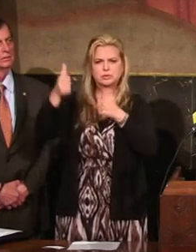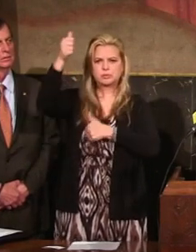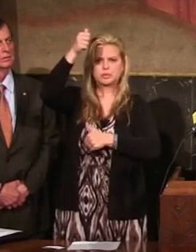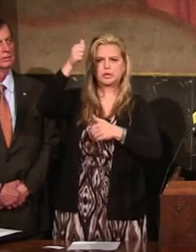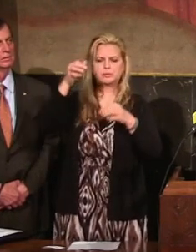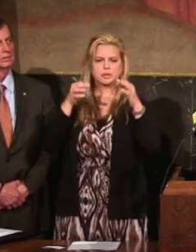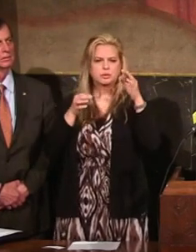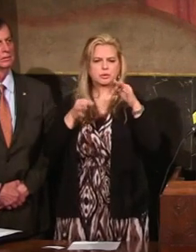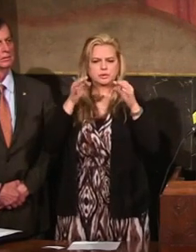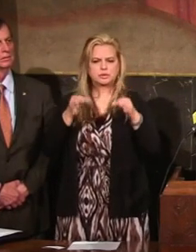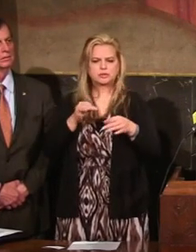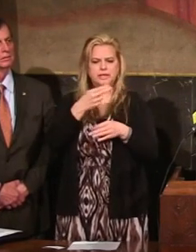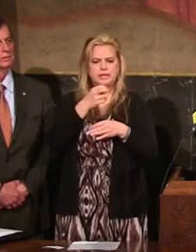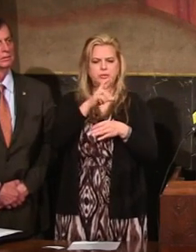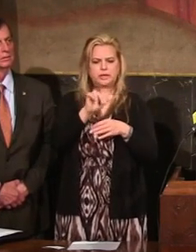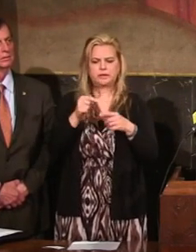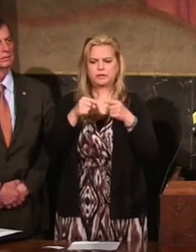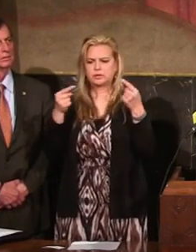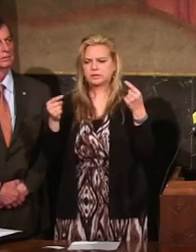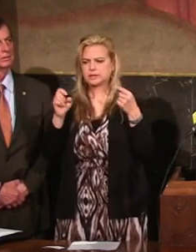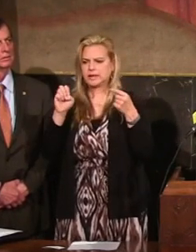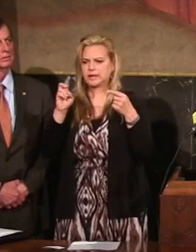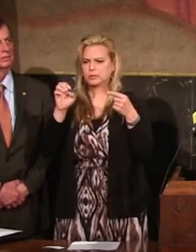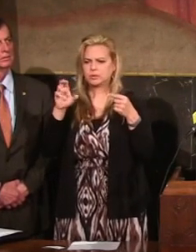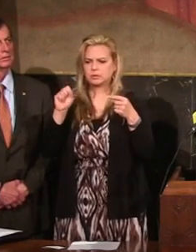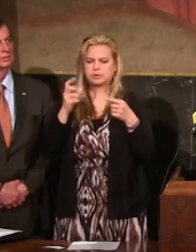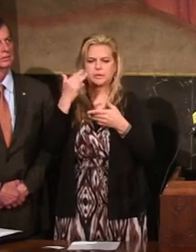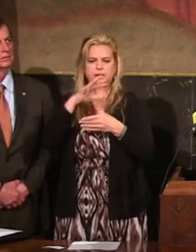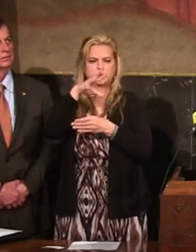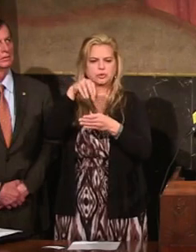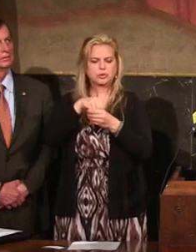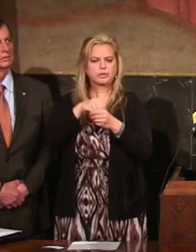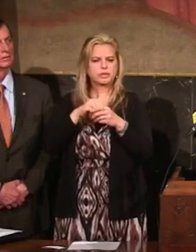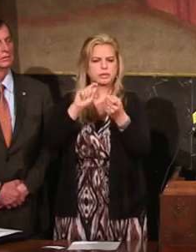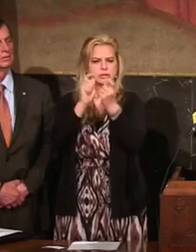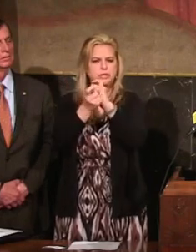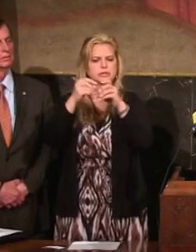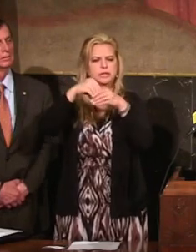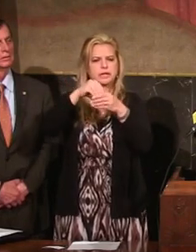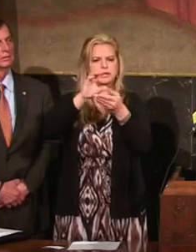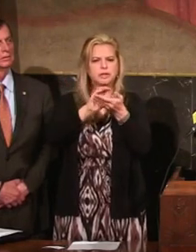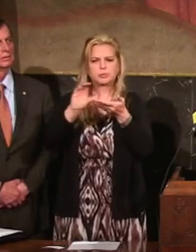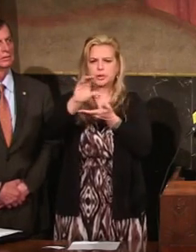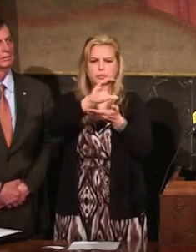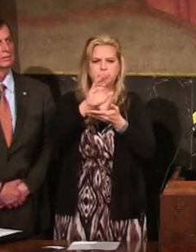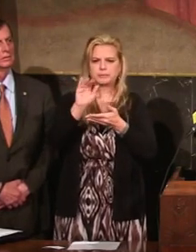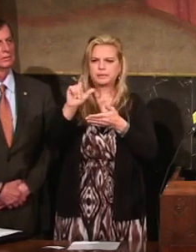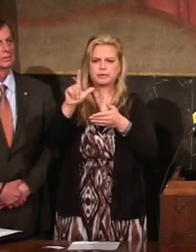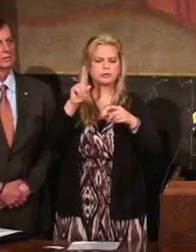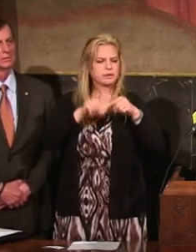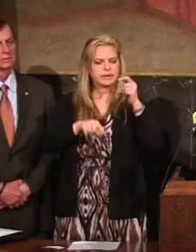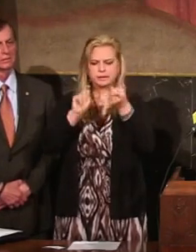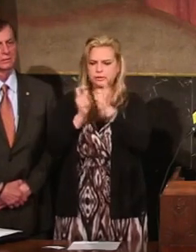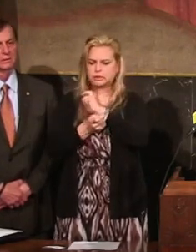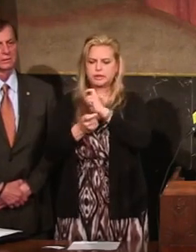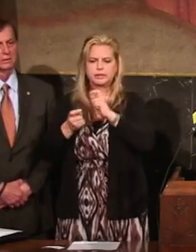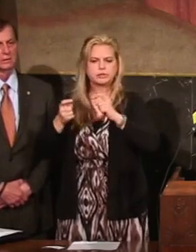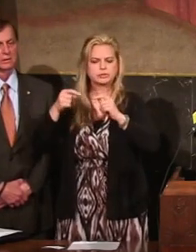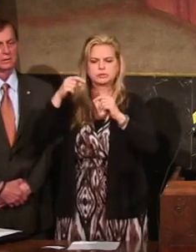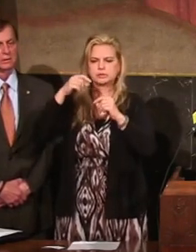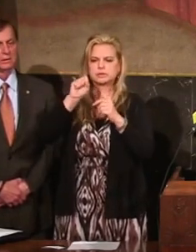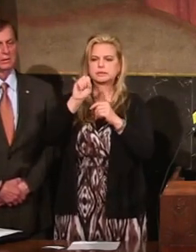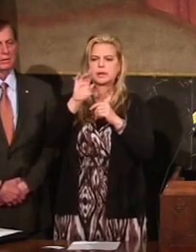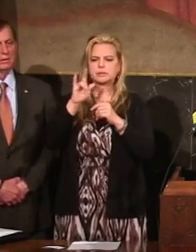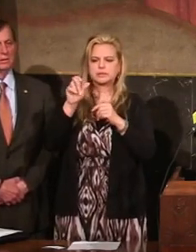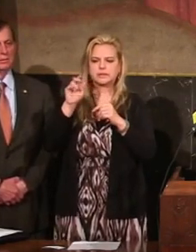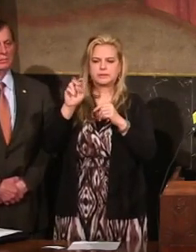versus Edwards by seeking to include a substantive change in the appropriations bill. You can't change substantive law in the bill. The